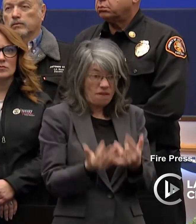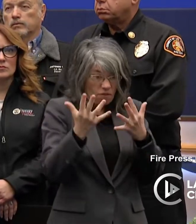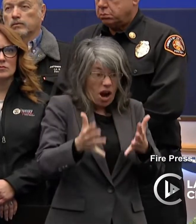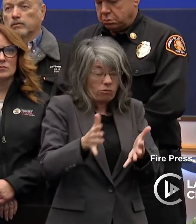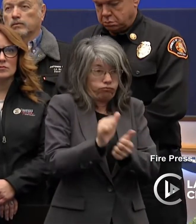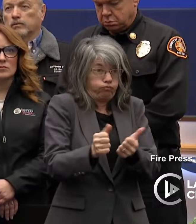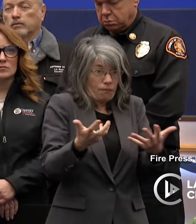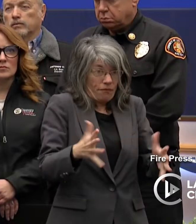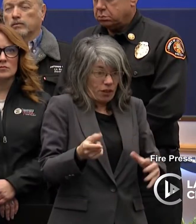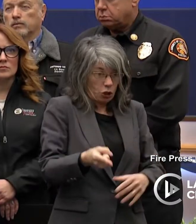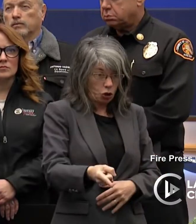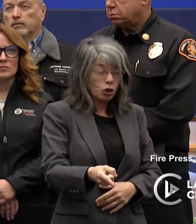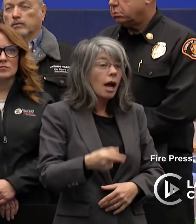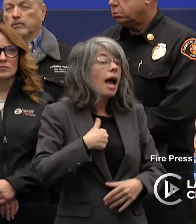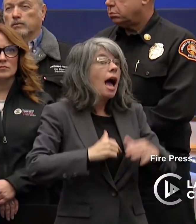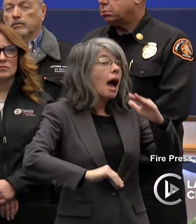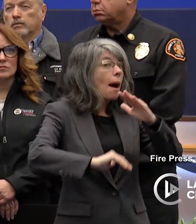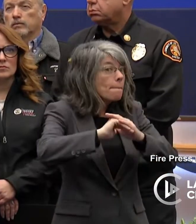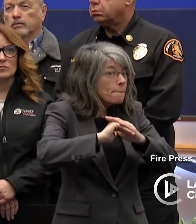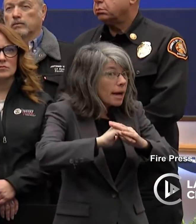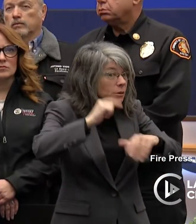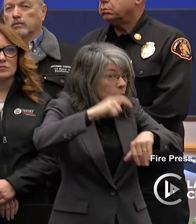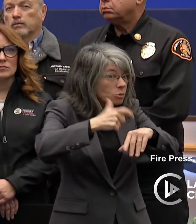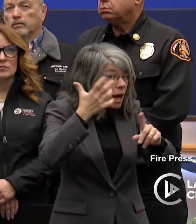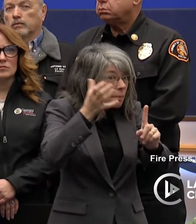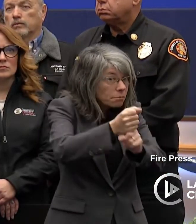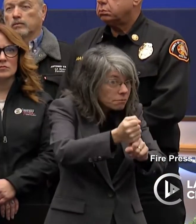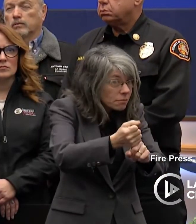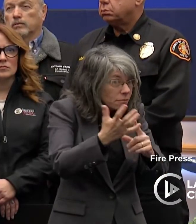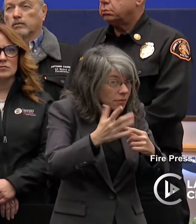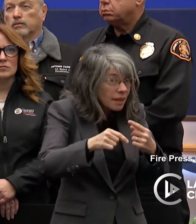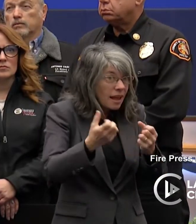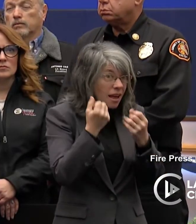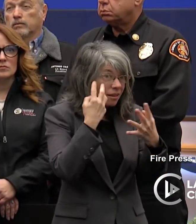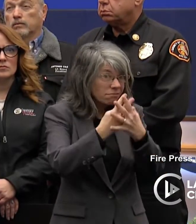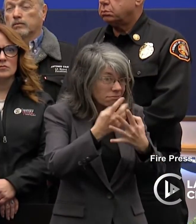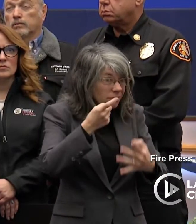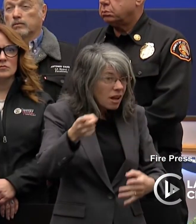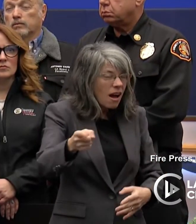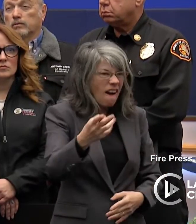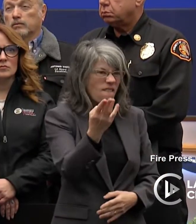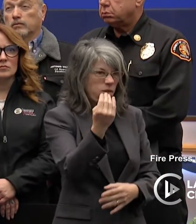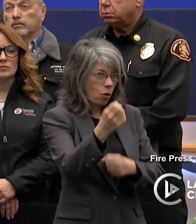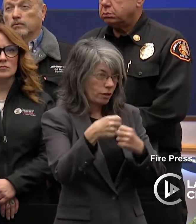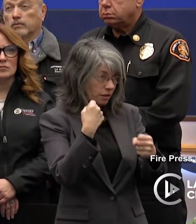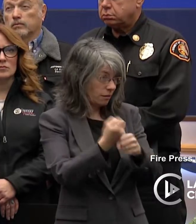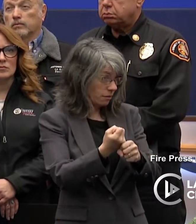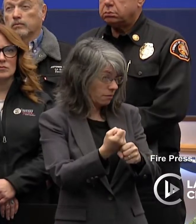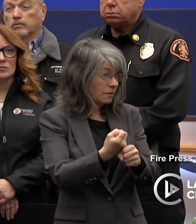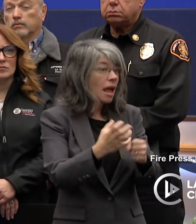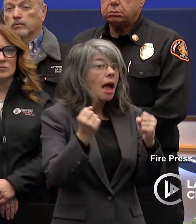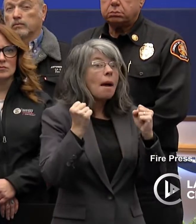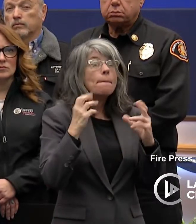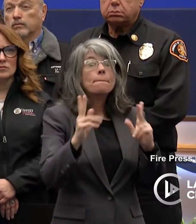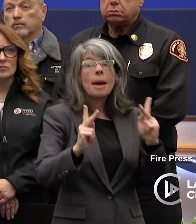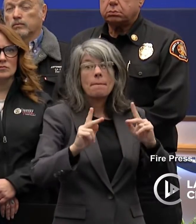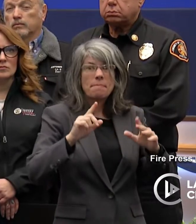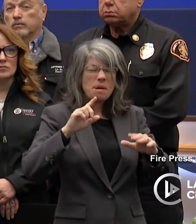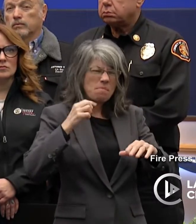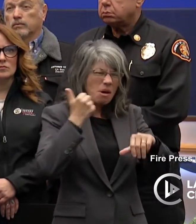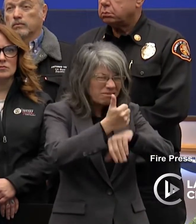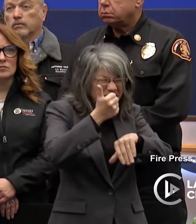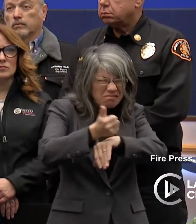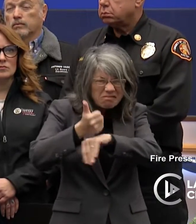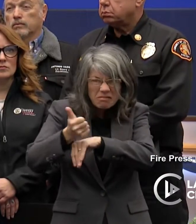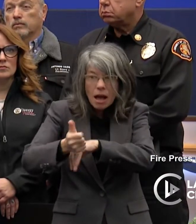That individual is looking at a maximum sentence of 14 years. We have received numerous allegations that